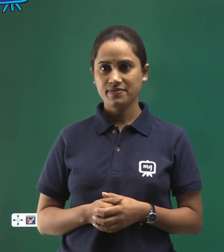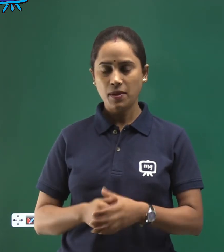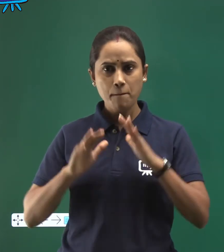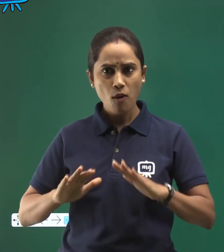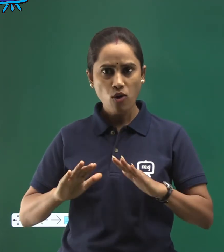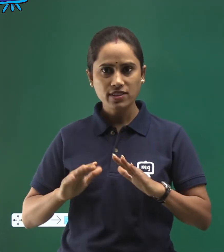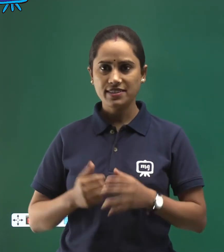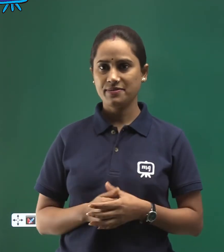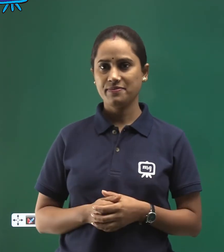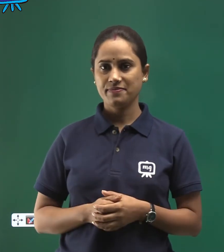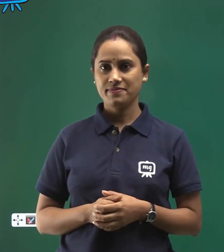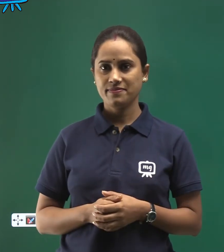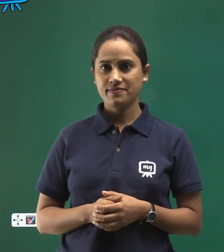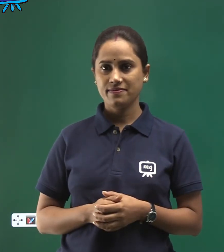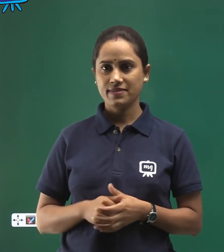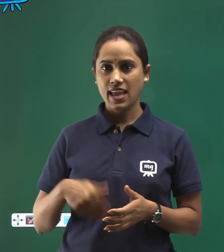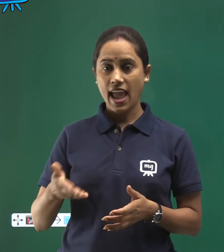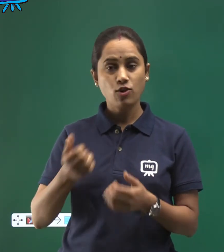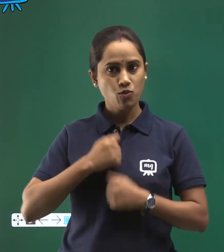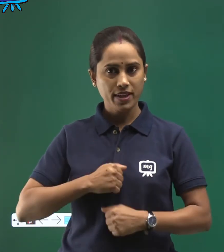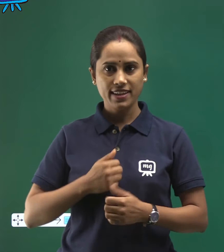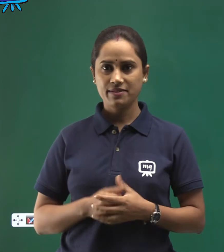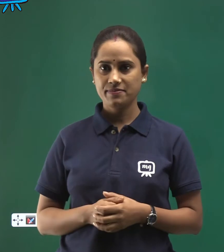pause and to be